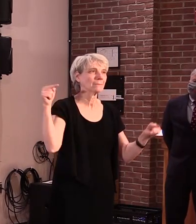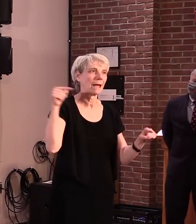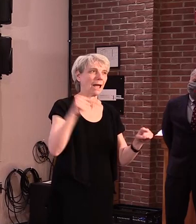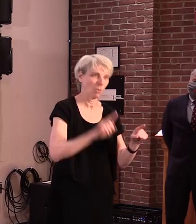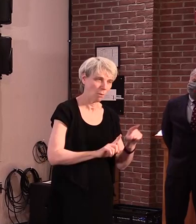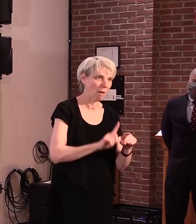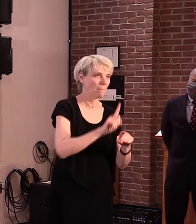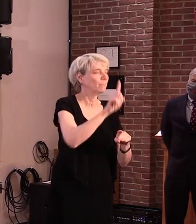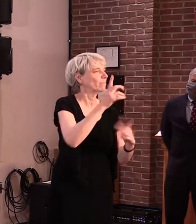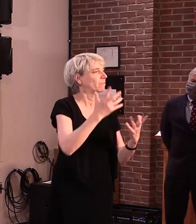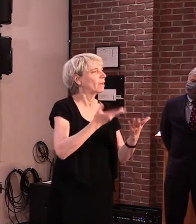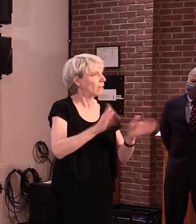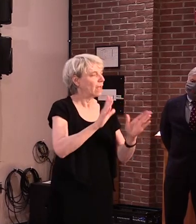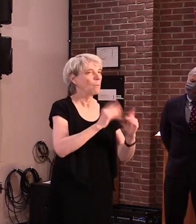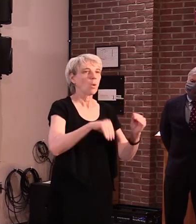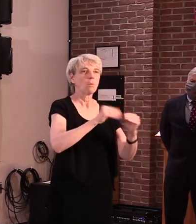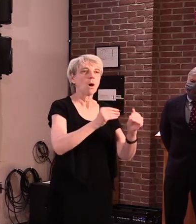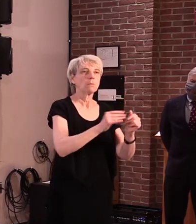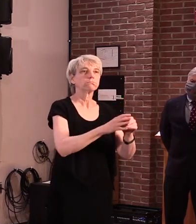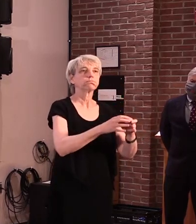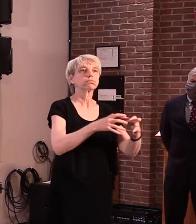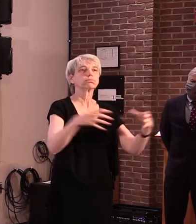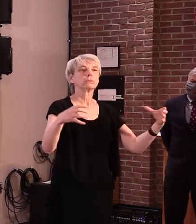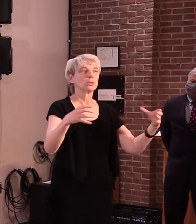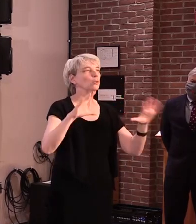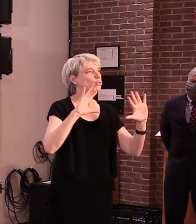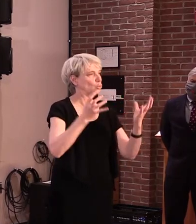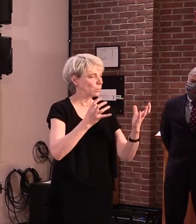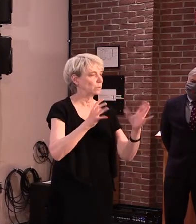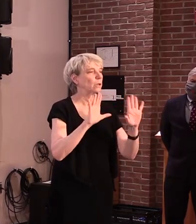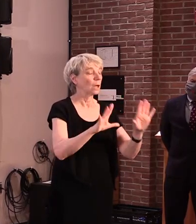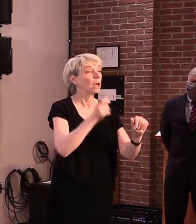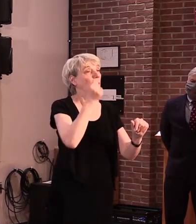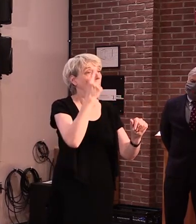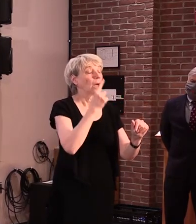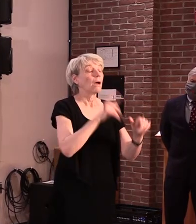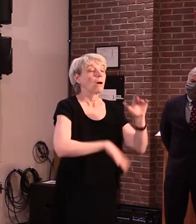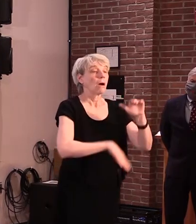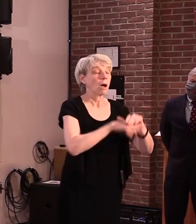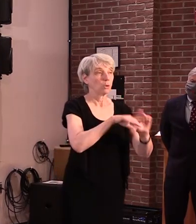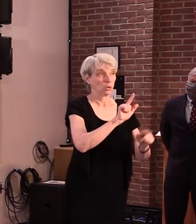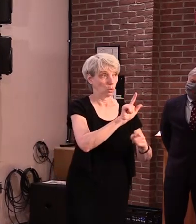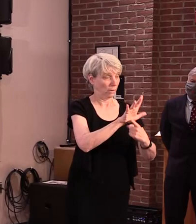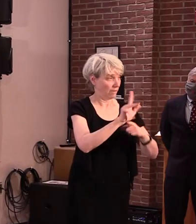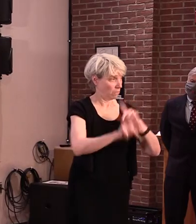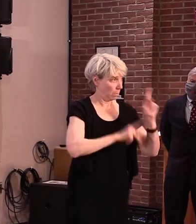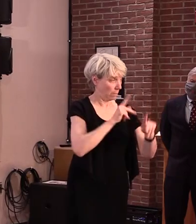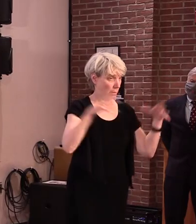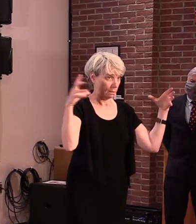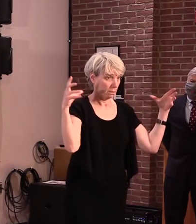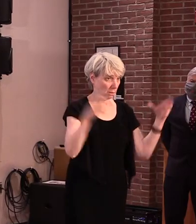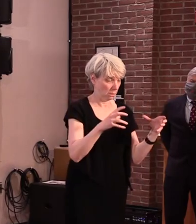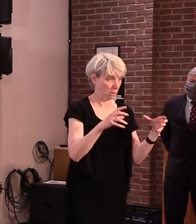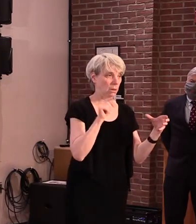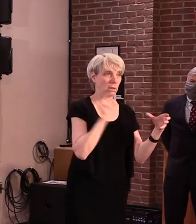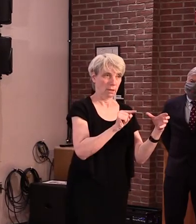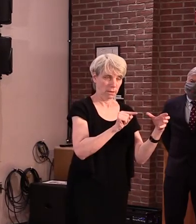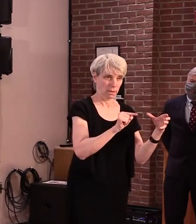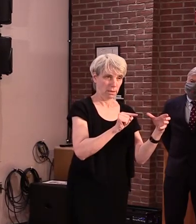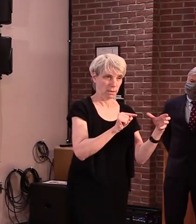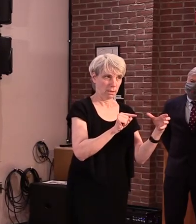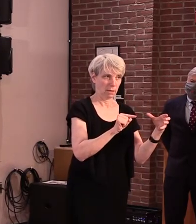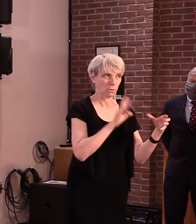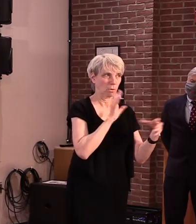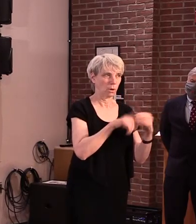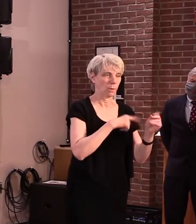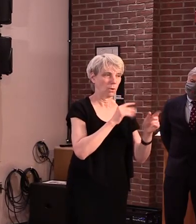capacity. So the 25 total capacity limit is the number of people in